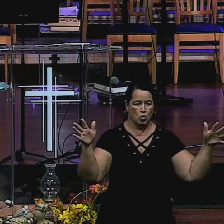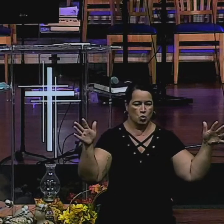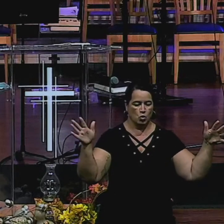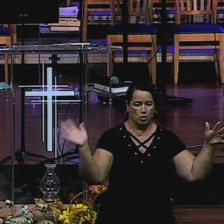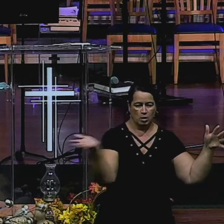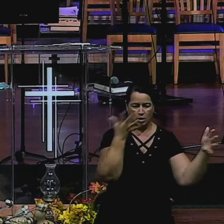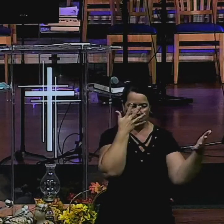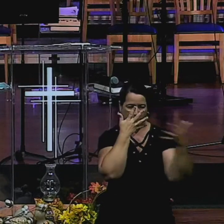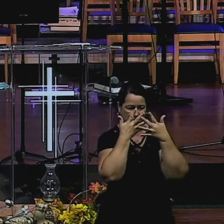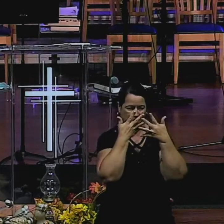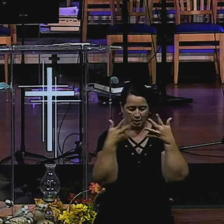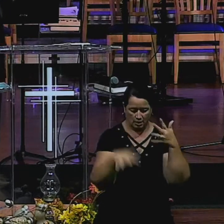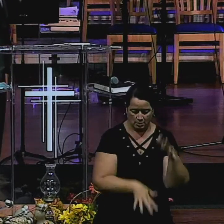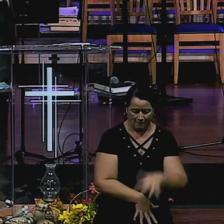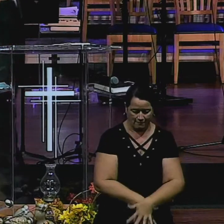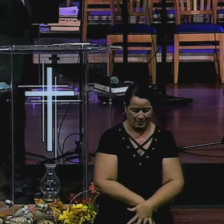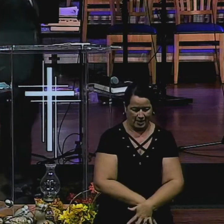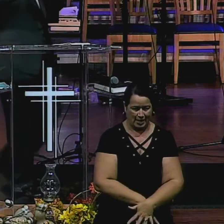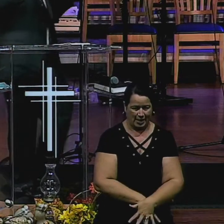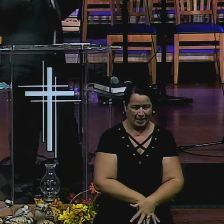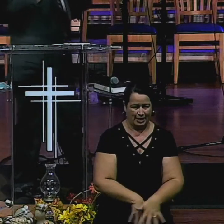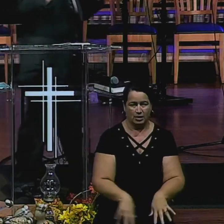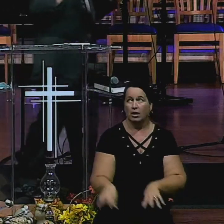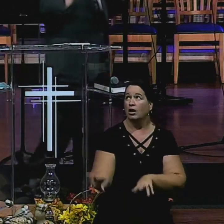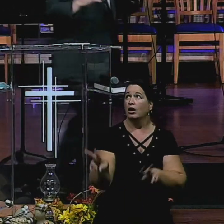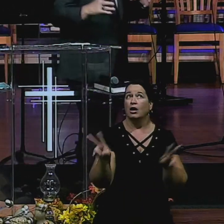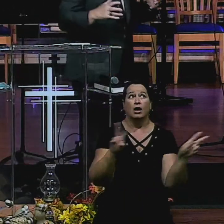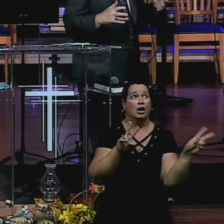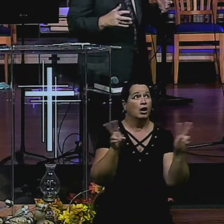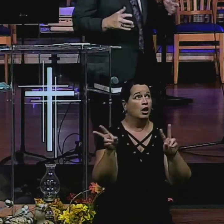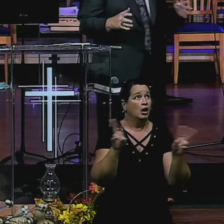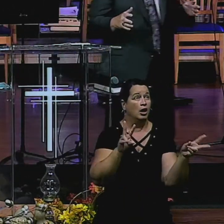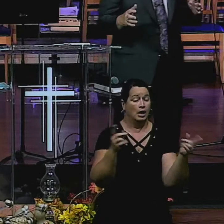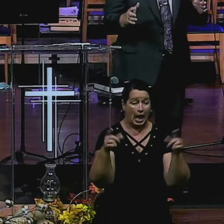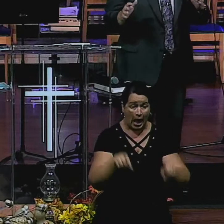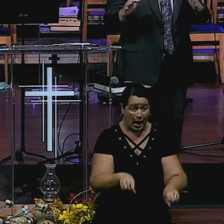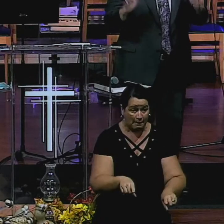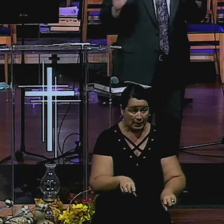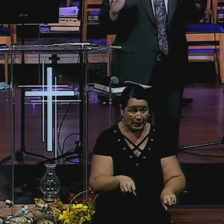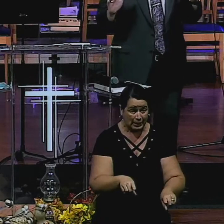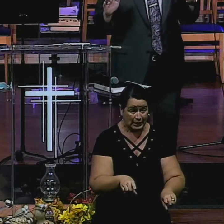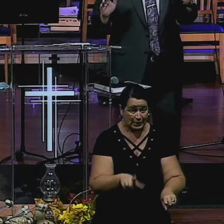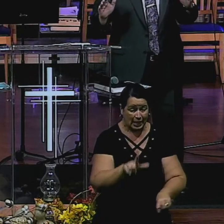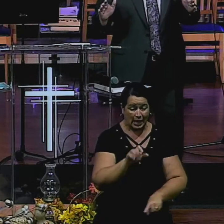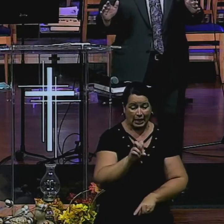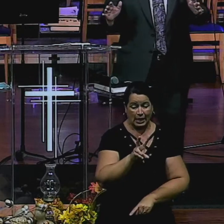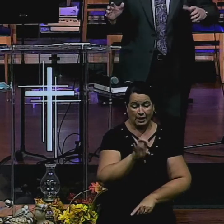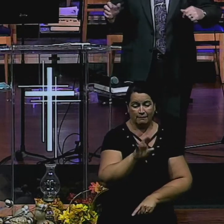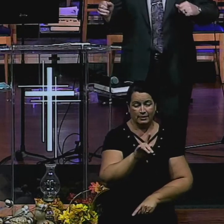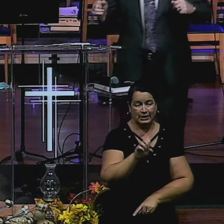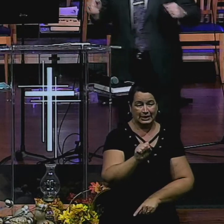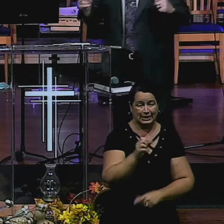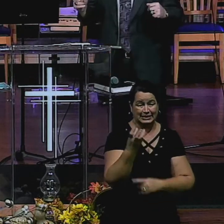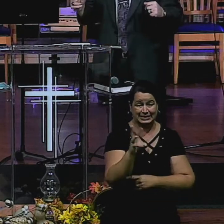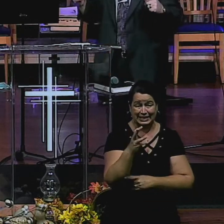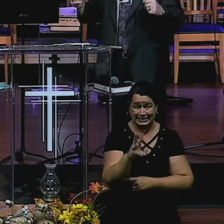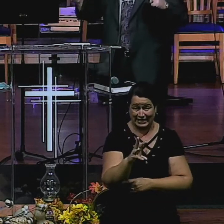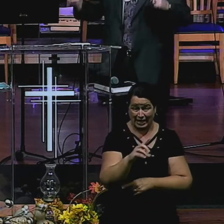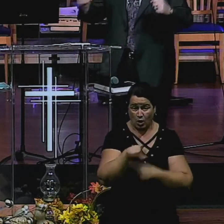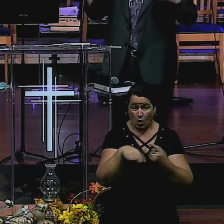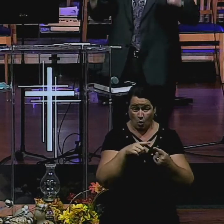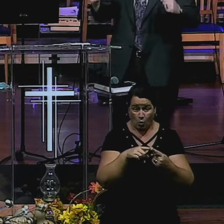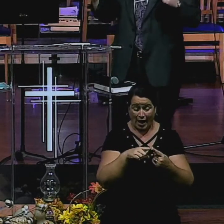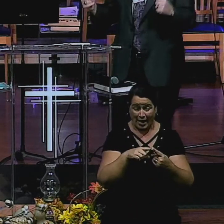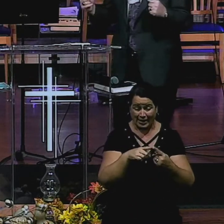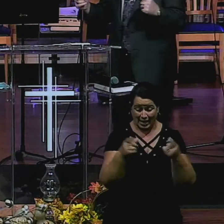covered their eyes. But they were kind of looking away and looking up. And what would happen? Leviticus 16, read all about it. On the Day of Atonement,